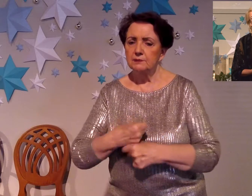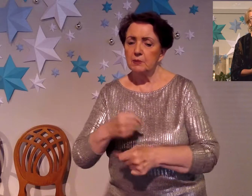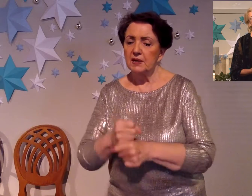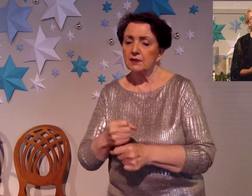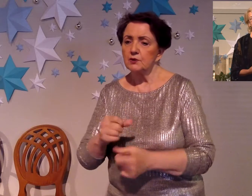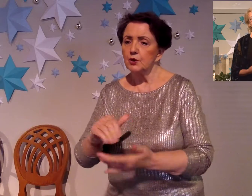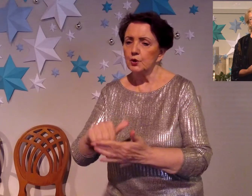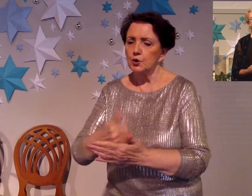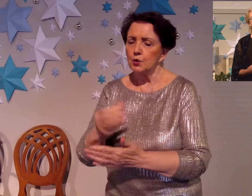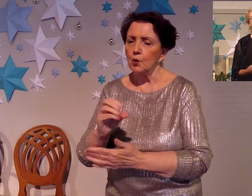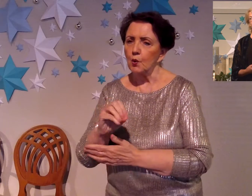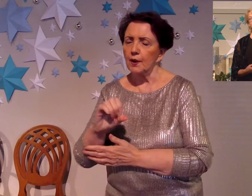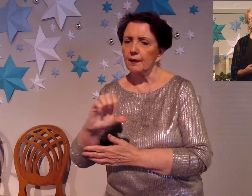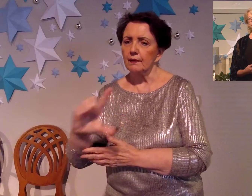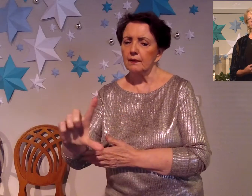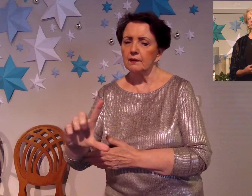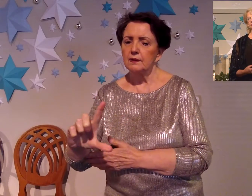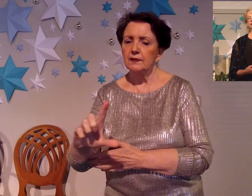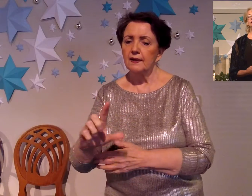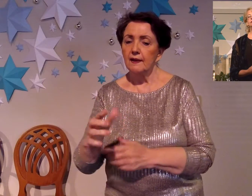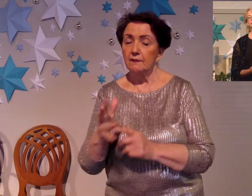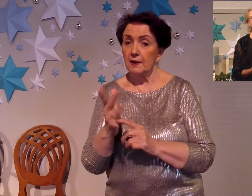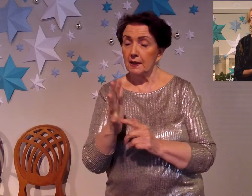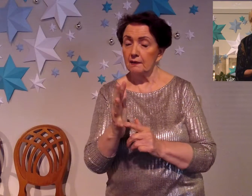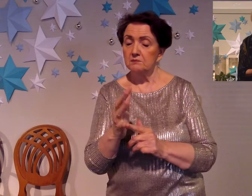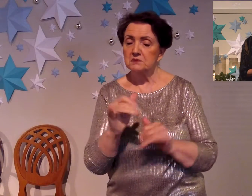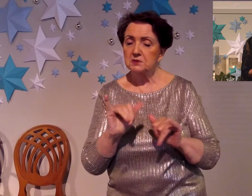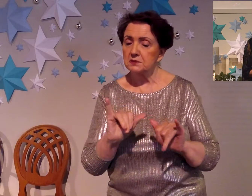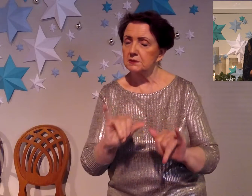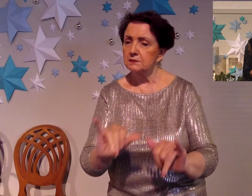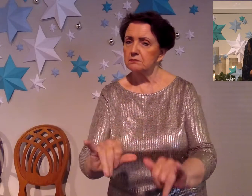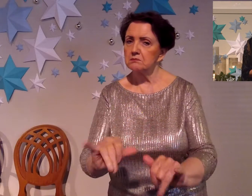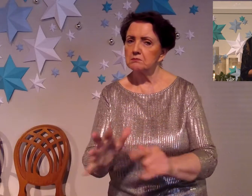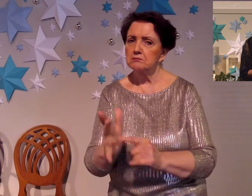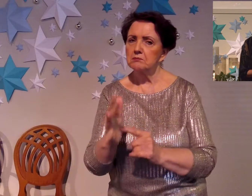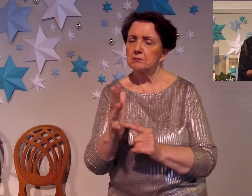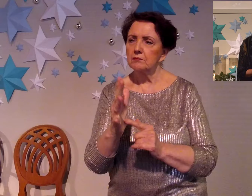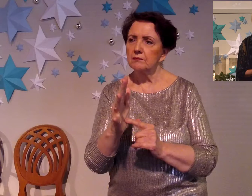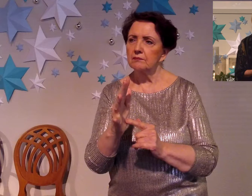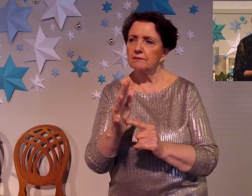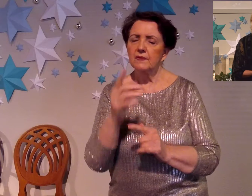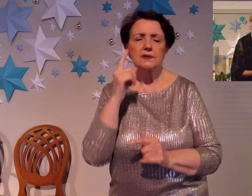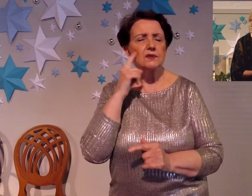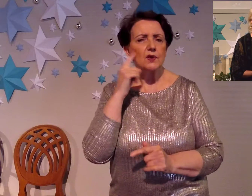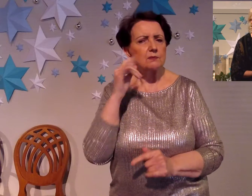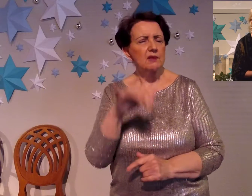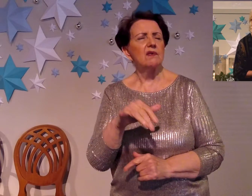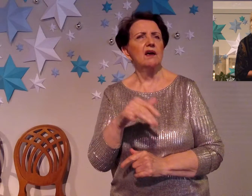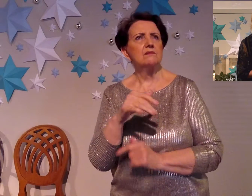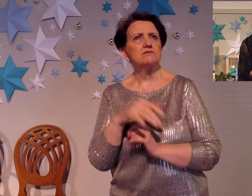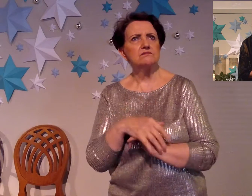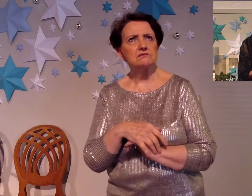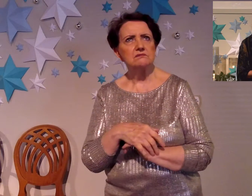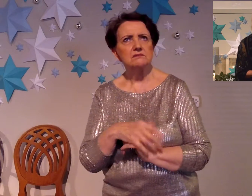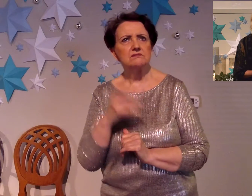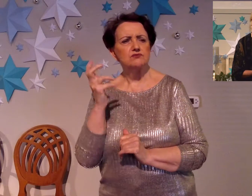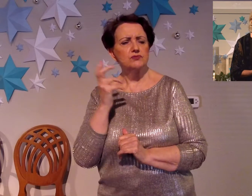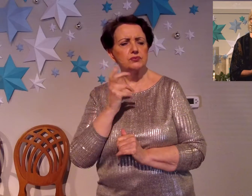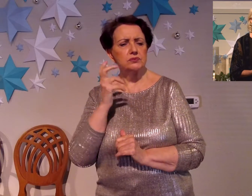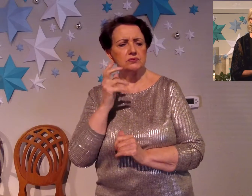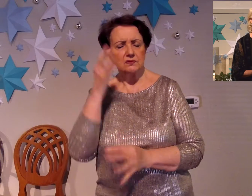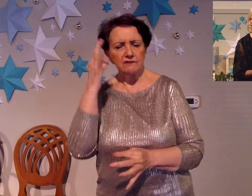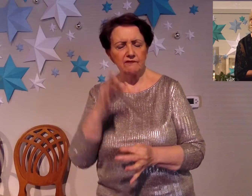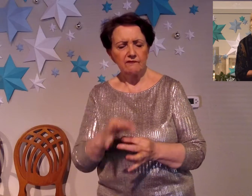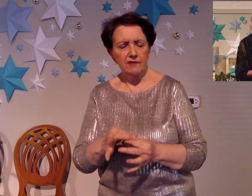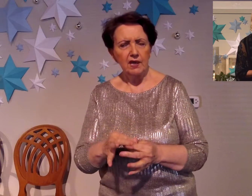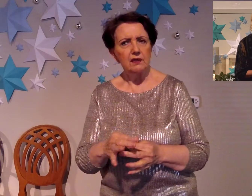that lamp burned. And I thought about that. The extraordinary faith that